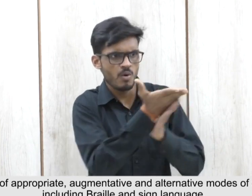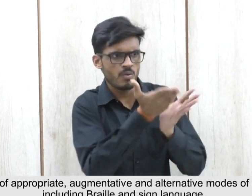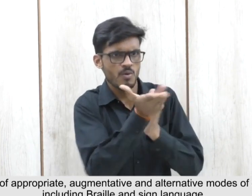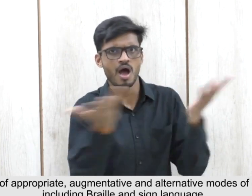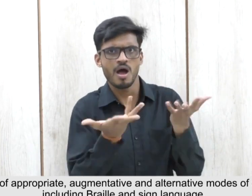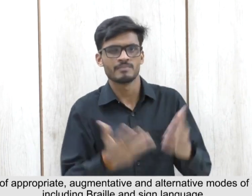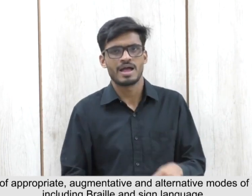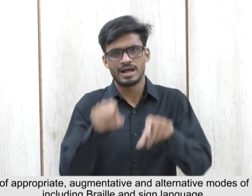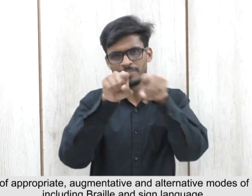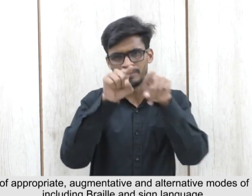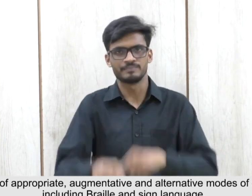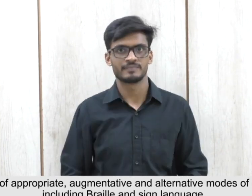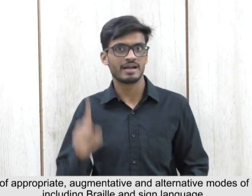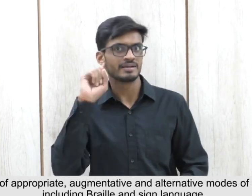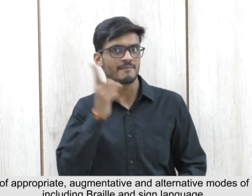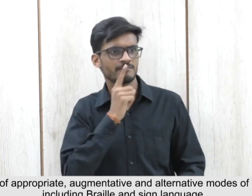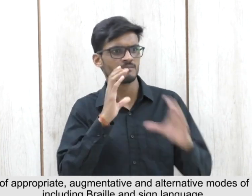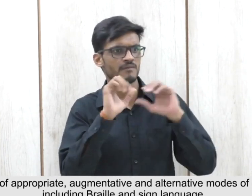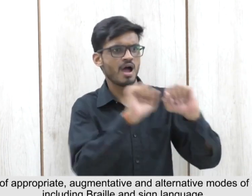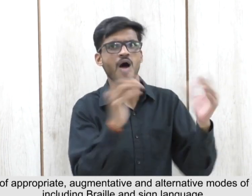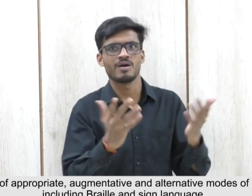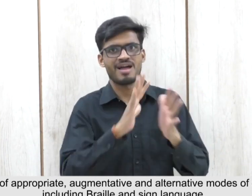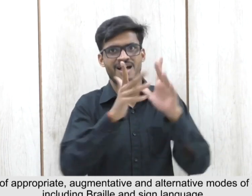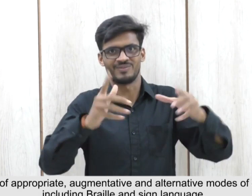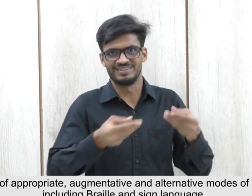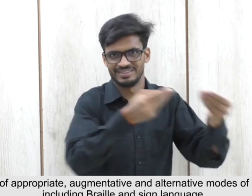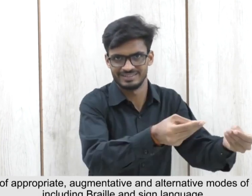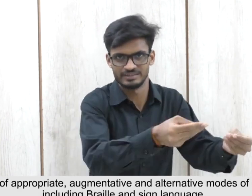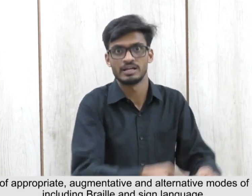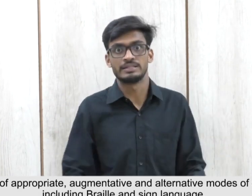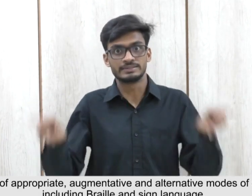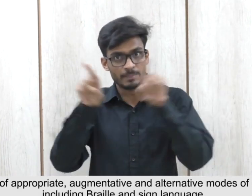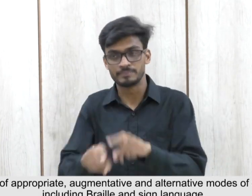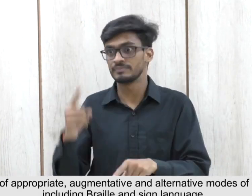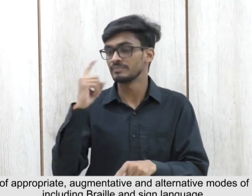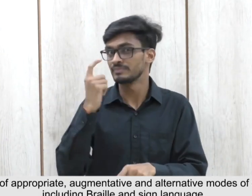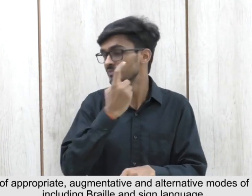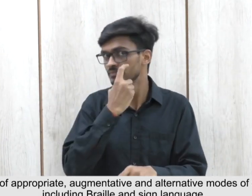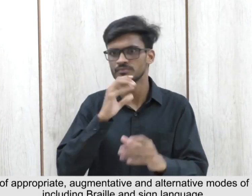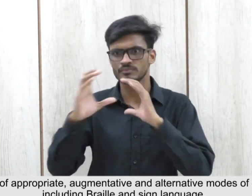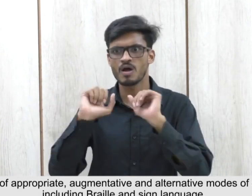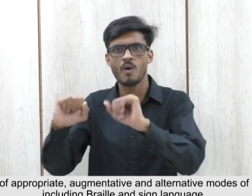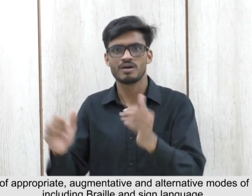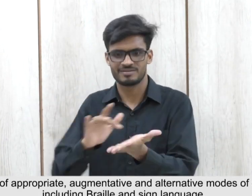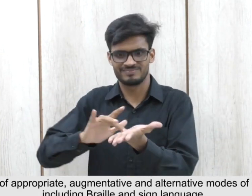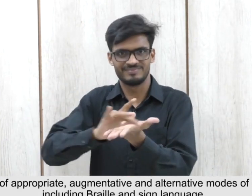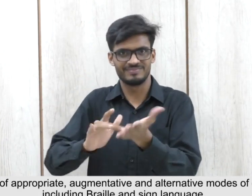Promoting use of appropriate augmentative and alternative modes of communication, including Braille and